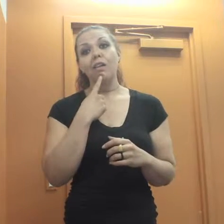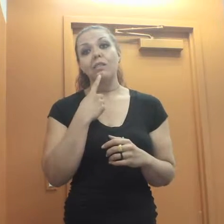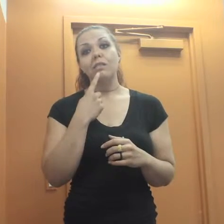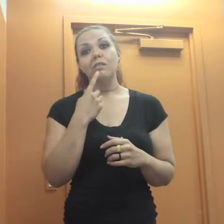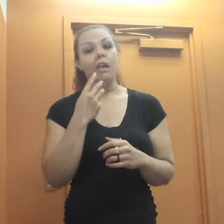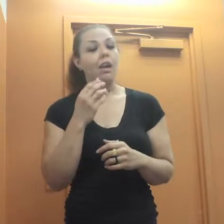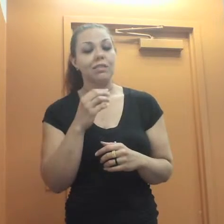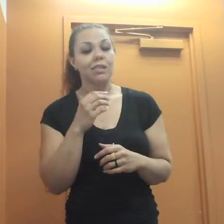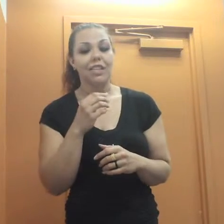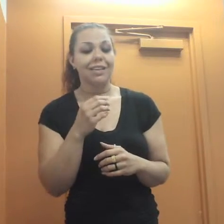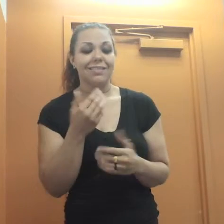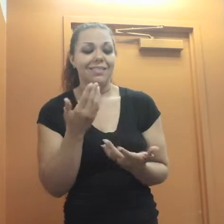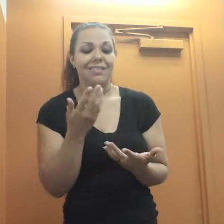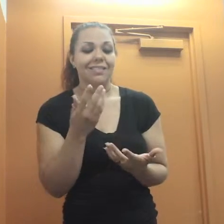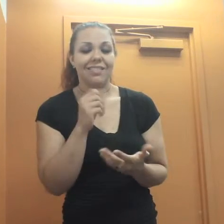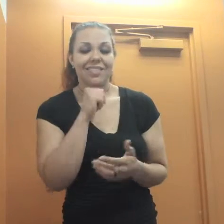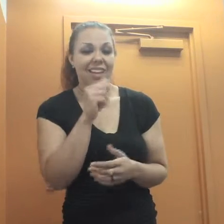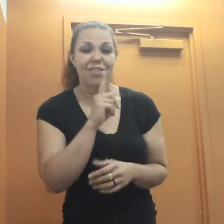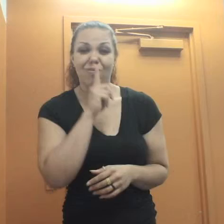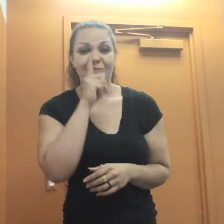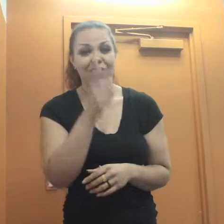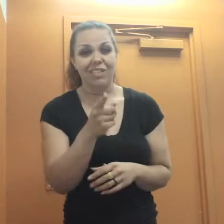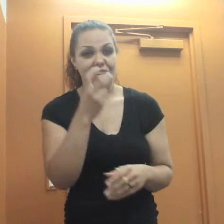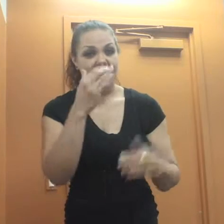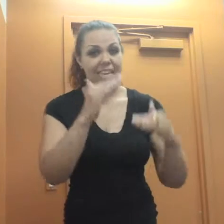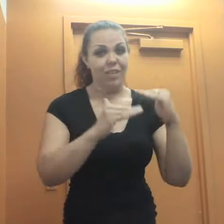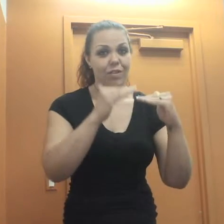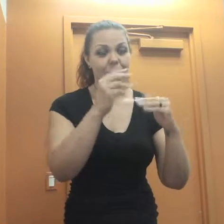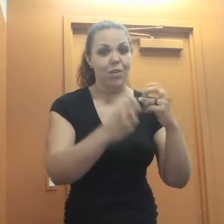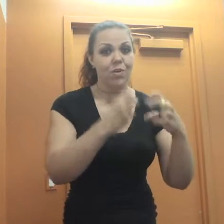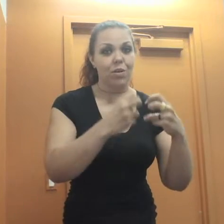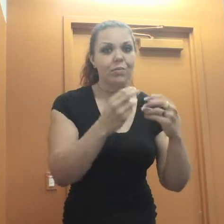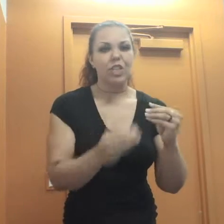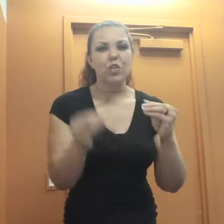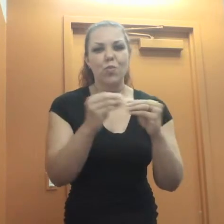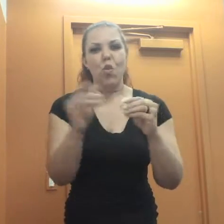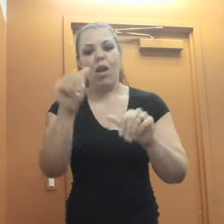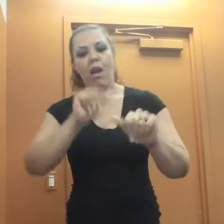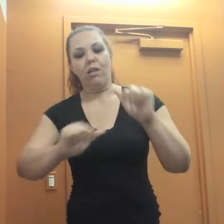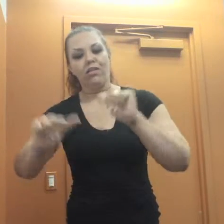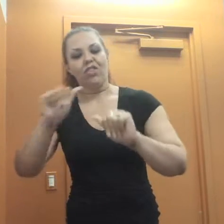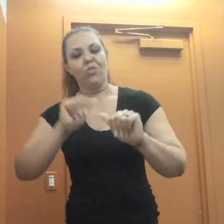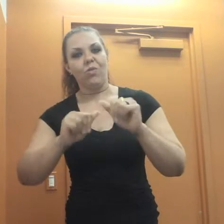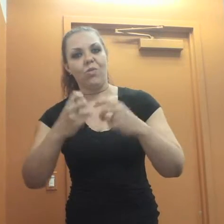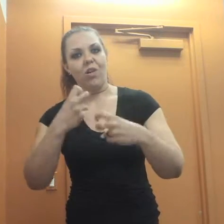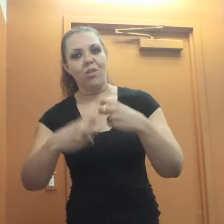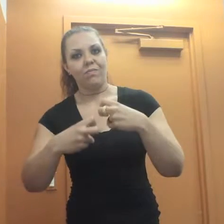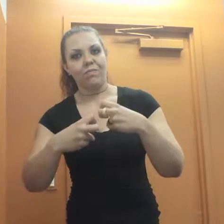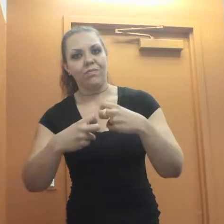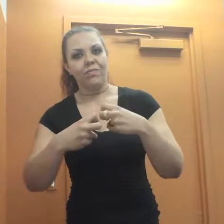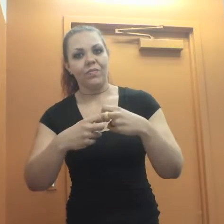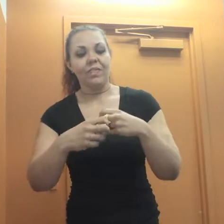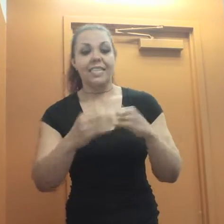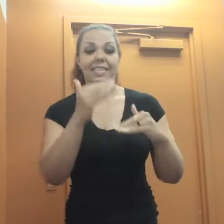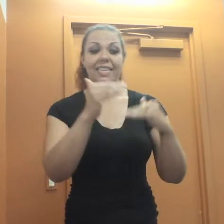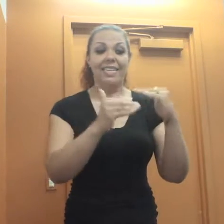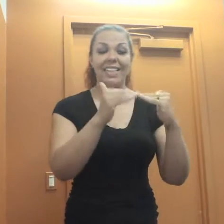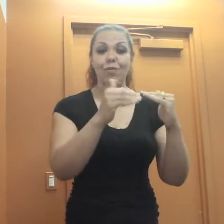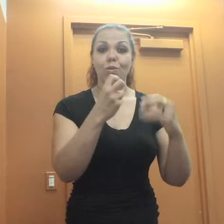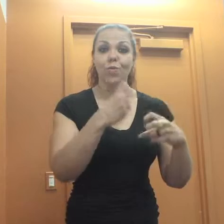problem at all, and it's more like an algebra problem. I mean, it is an equilibrium problem only in the sense that you have